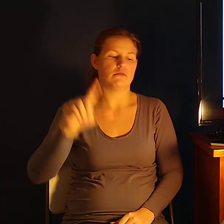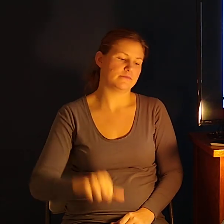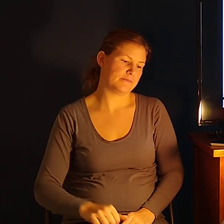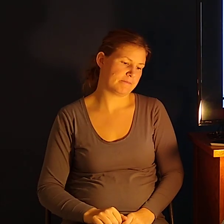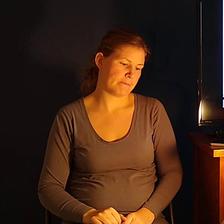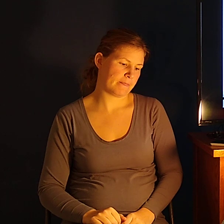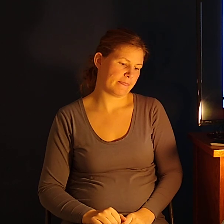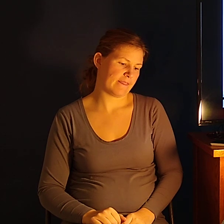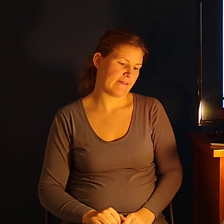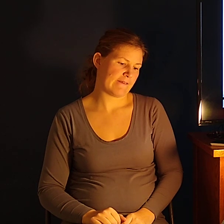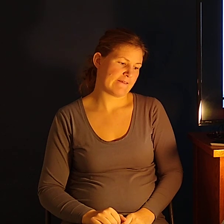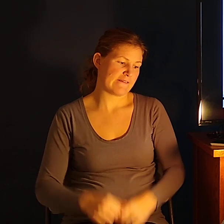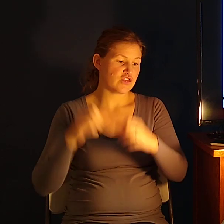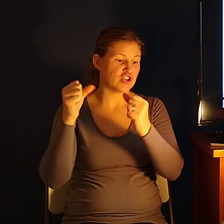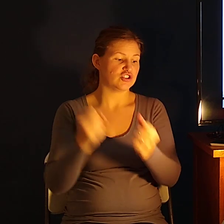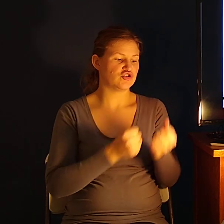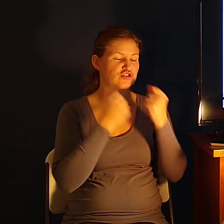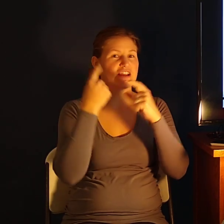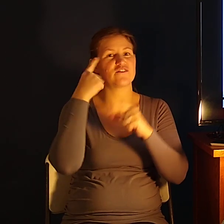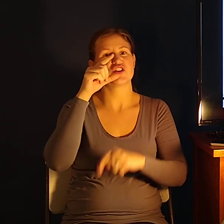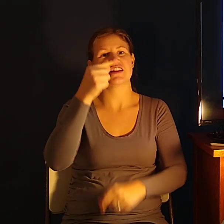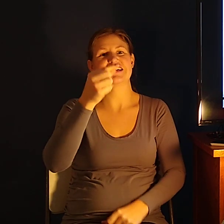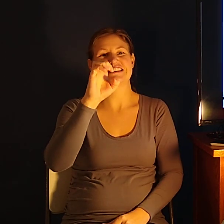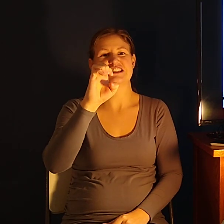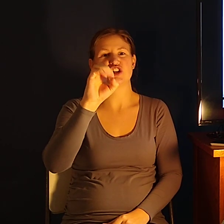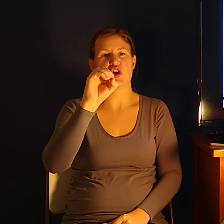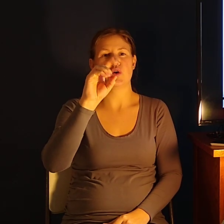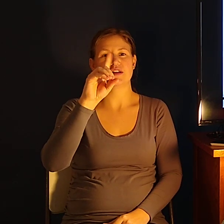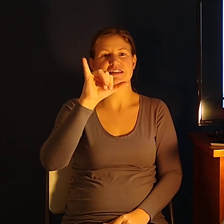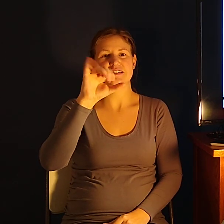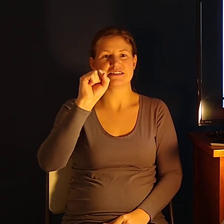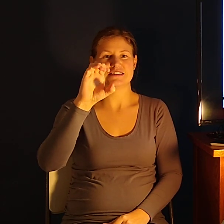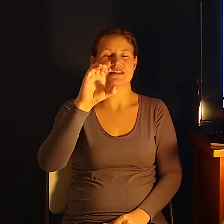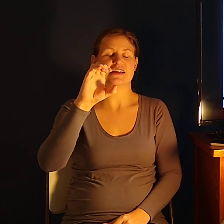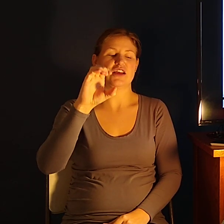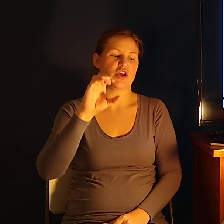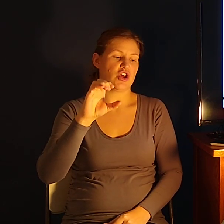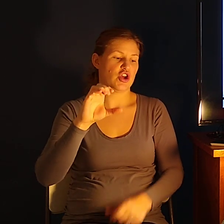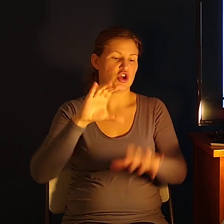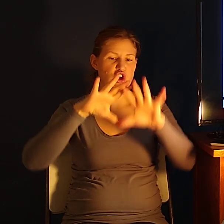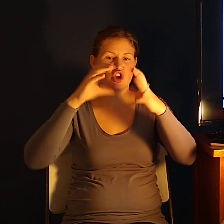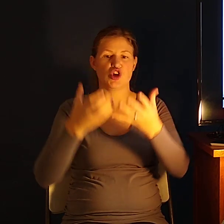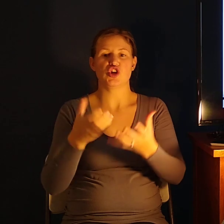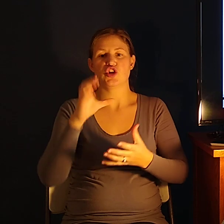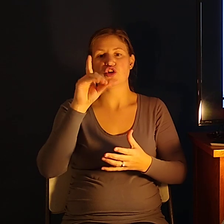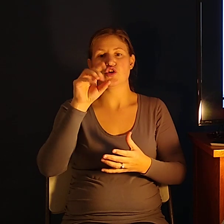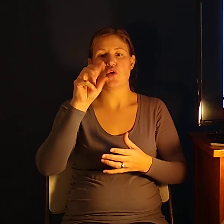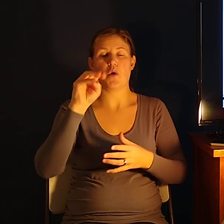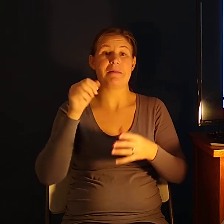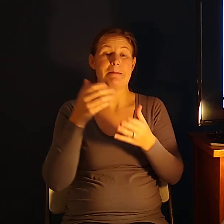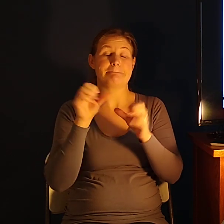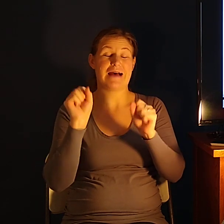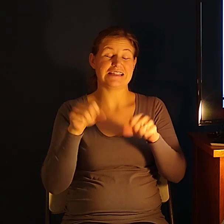Now, the strength of the geodesic dome makes it possible to enclose more space with less material